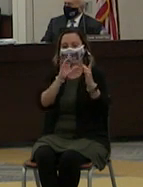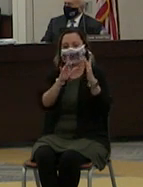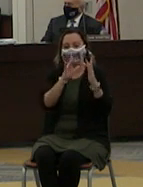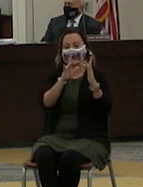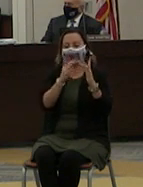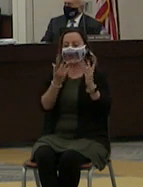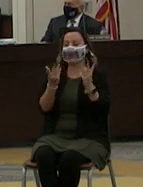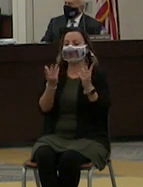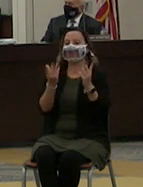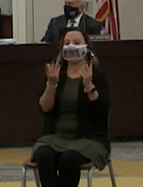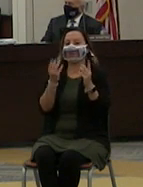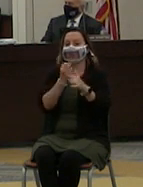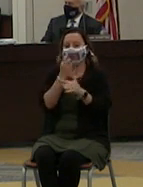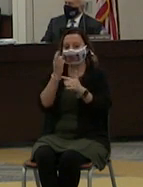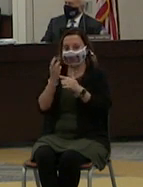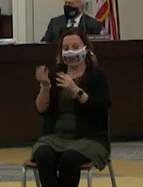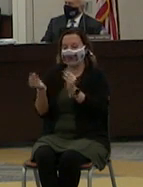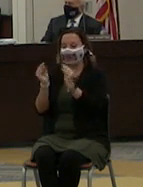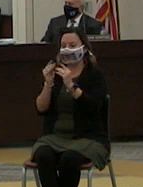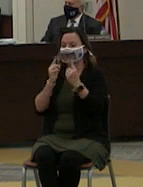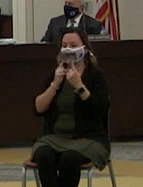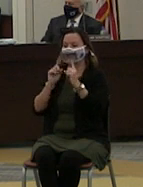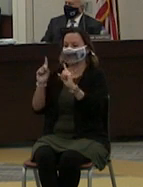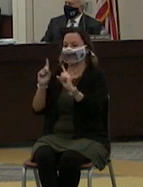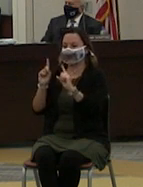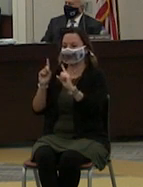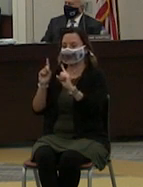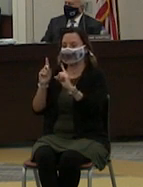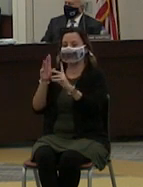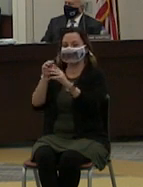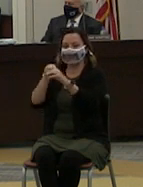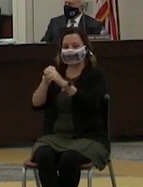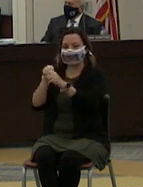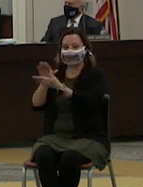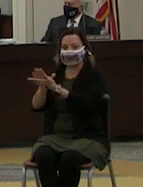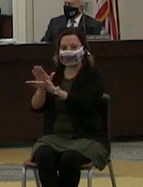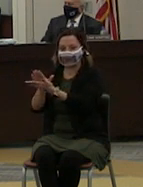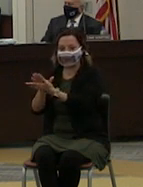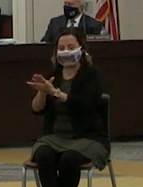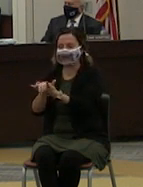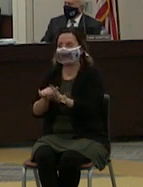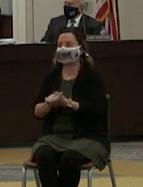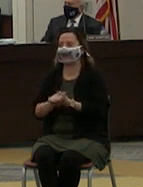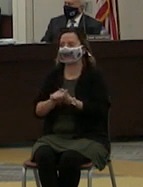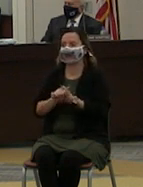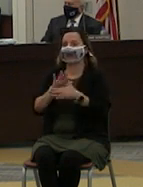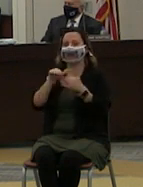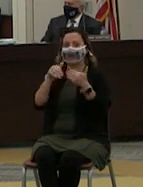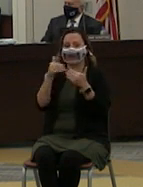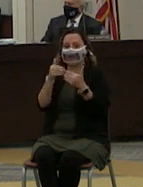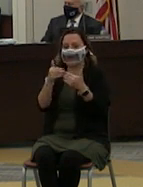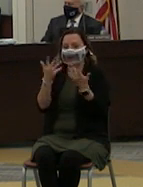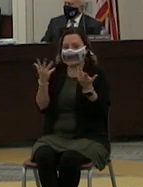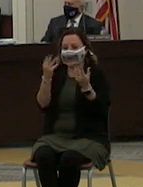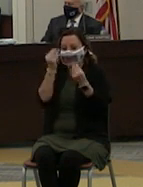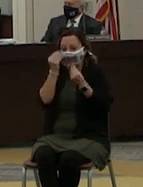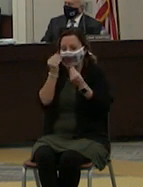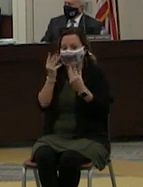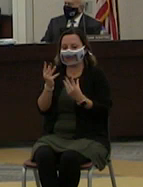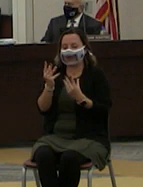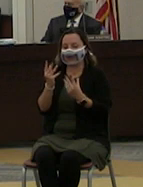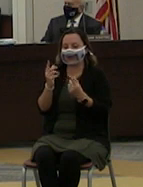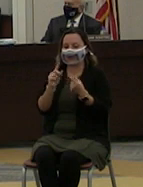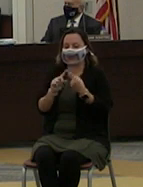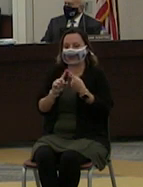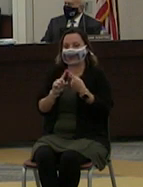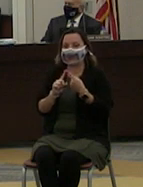more successful in the in-person environment? All of that is, in context of those decisions were